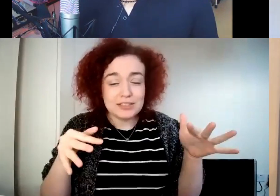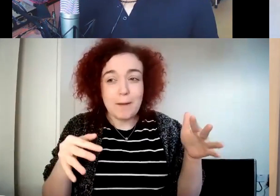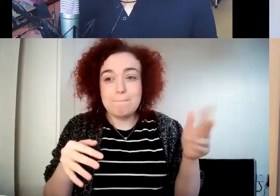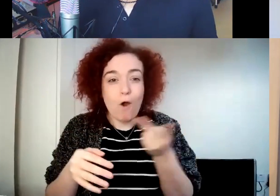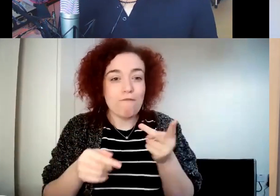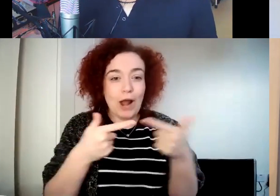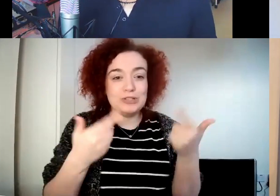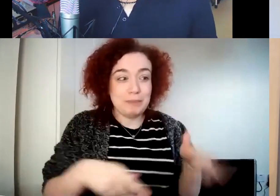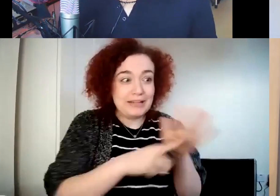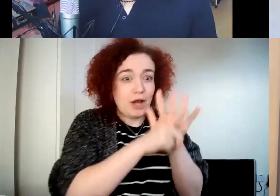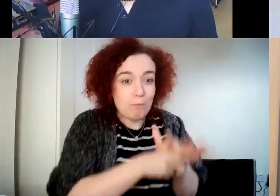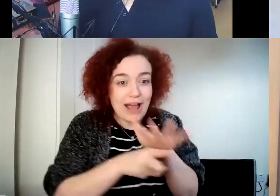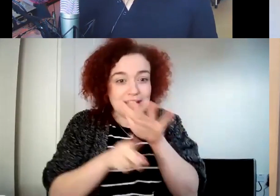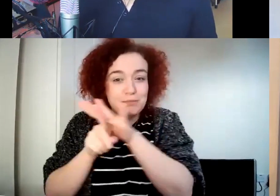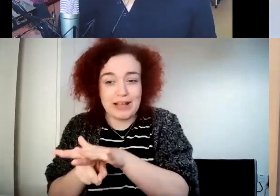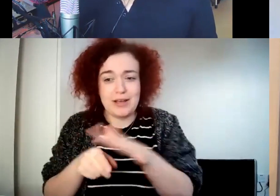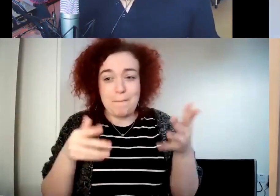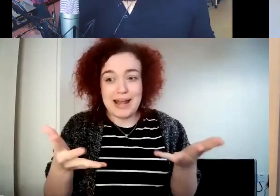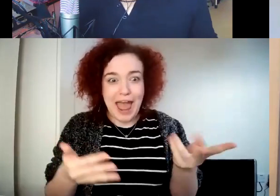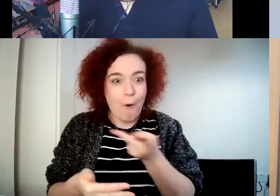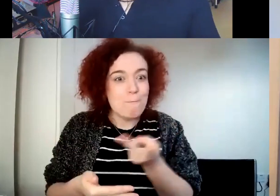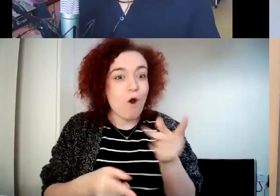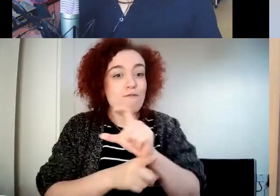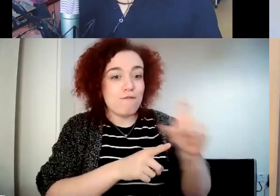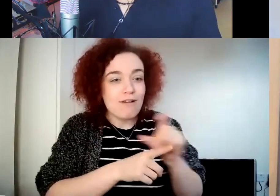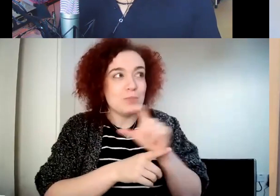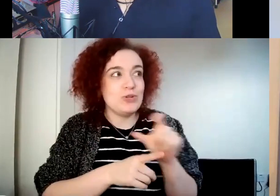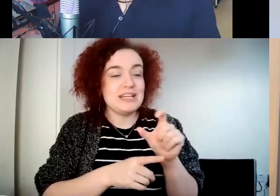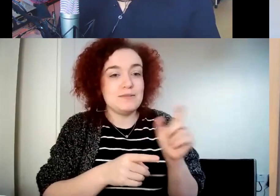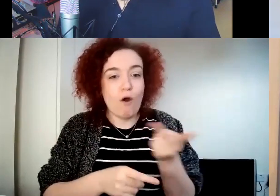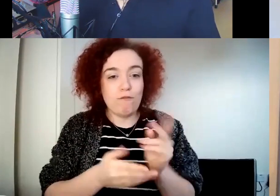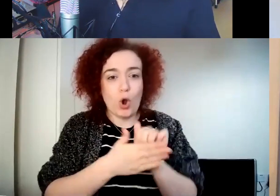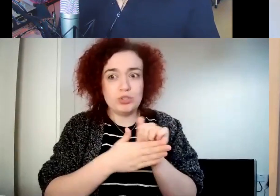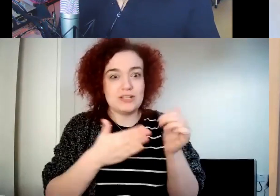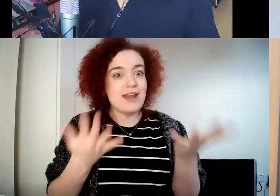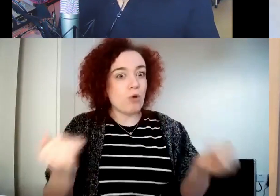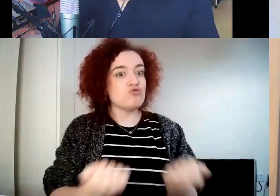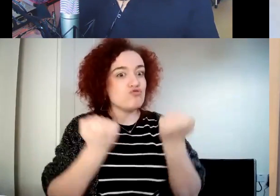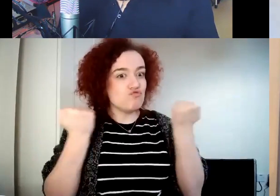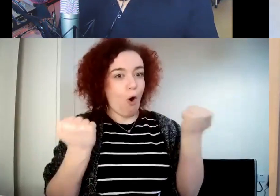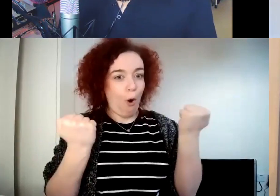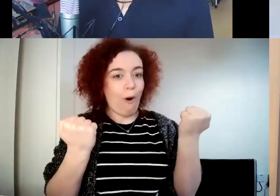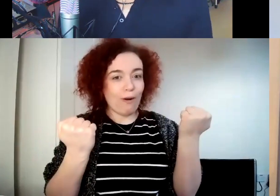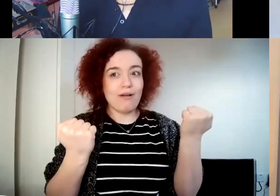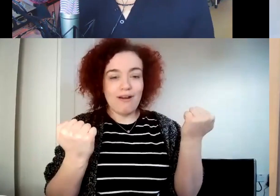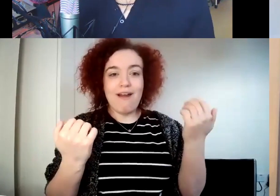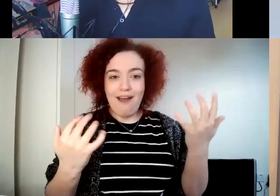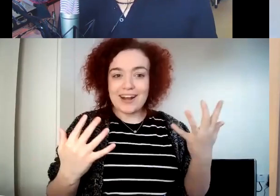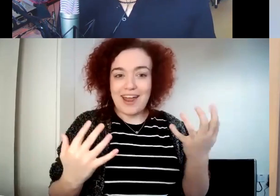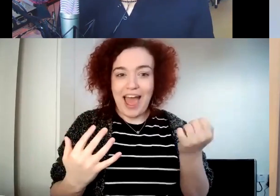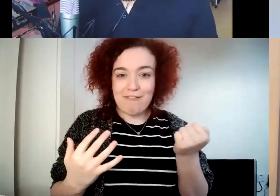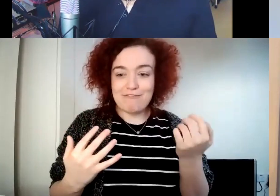school. So there's so many similarities of language discrimination, of oppression in both communities. So both cultures have got